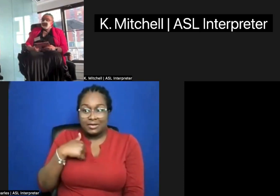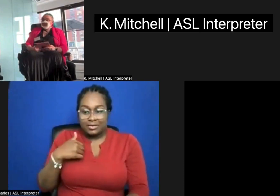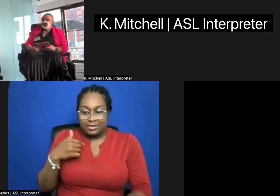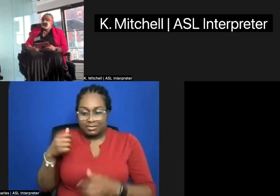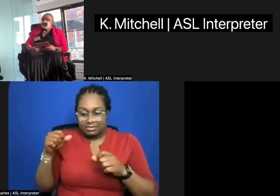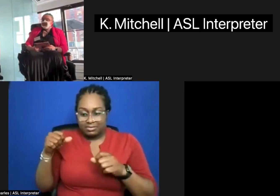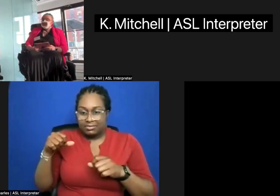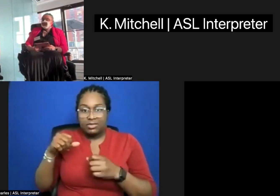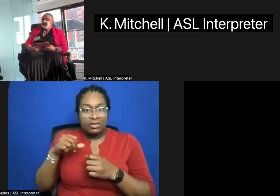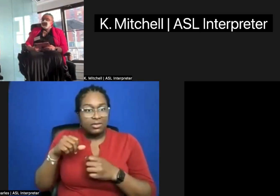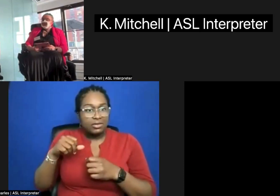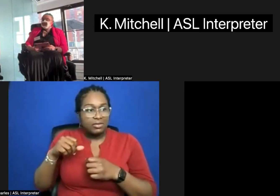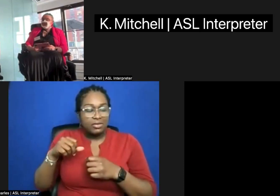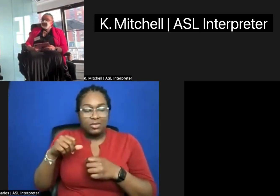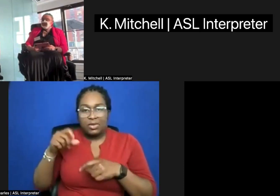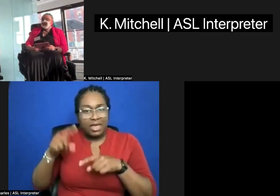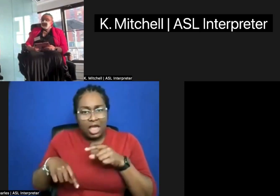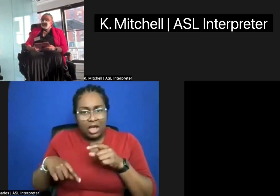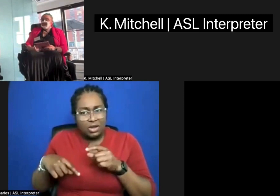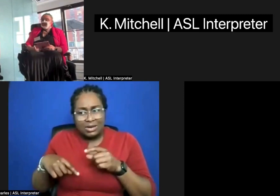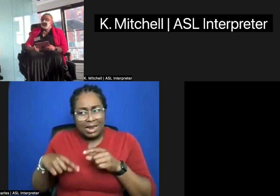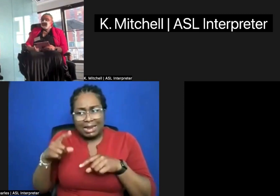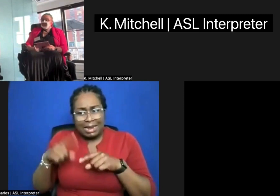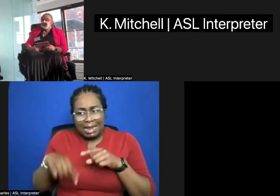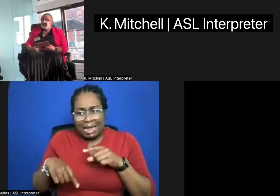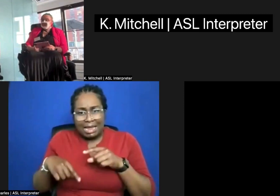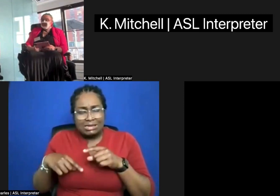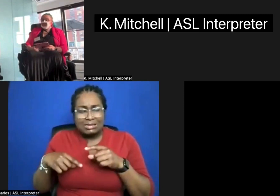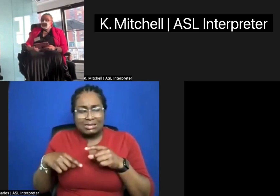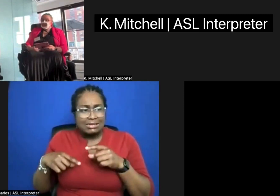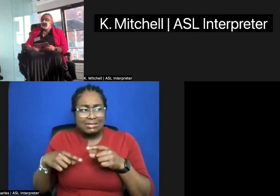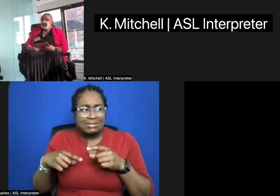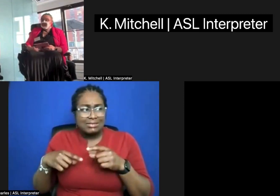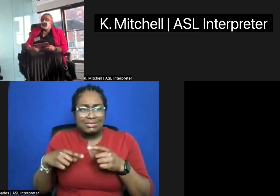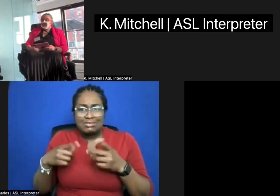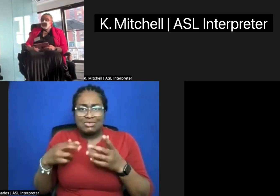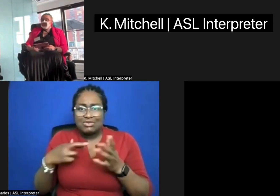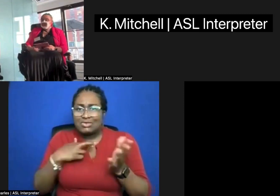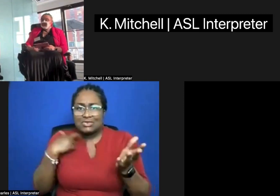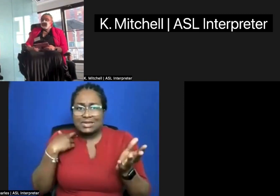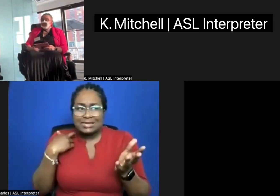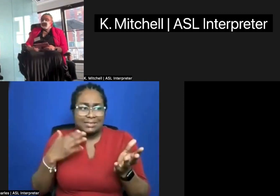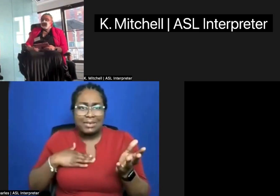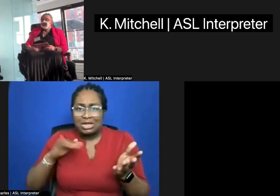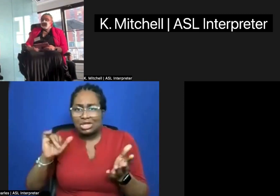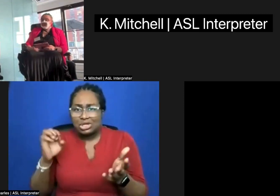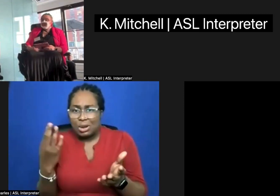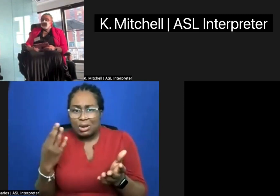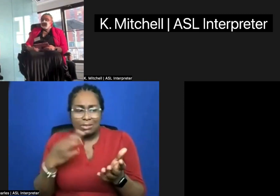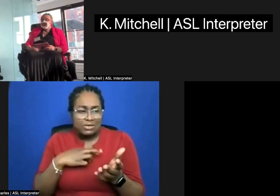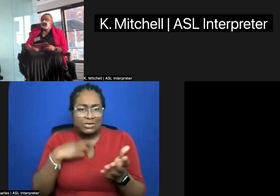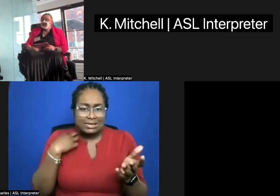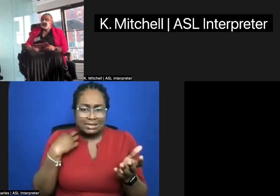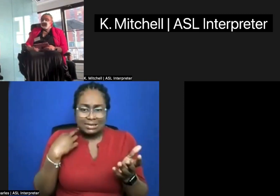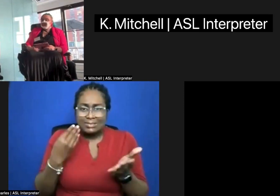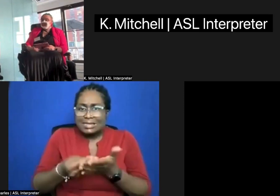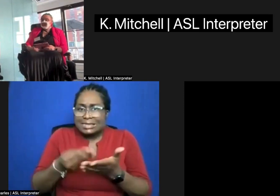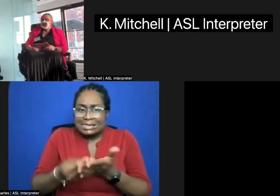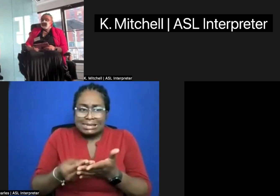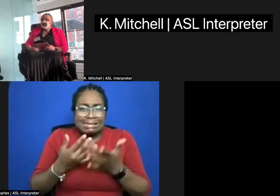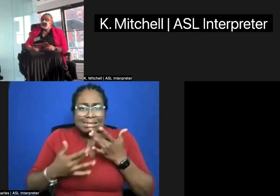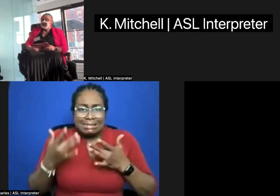you can't afford to lose that job, it makes it really hard. And I think employers too,